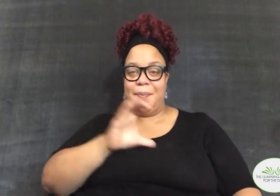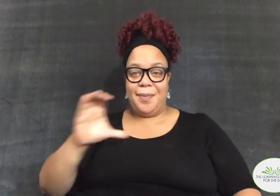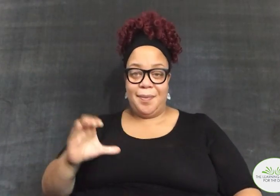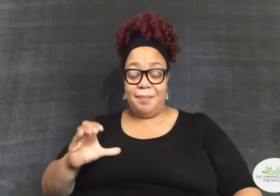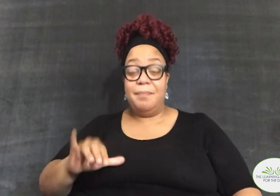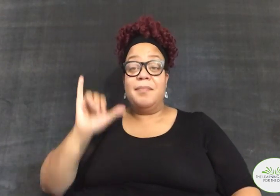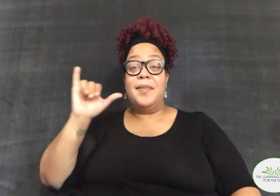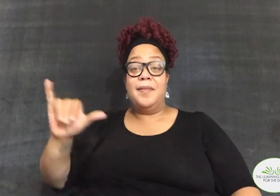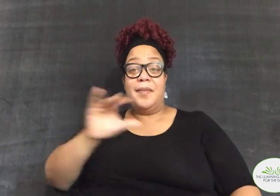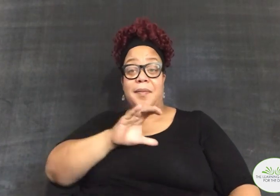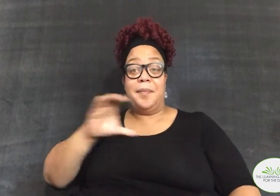organization.